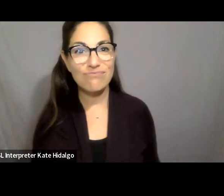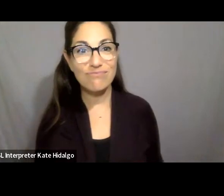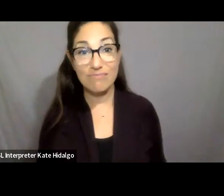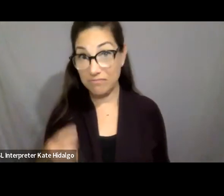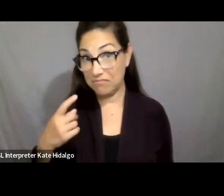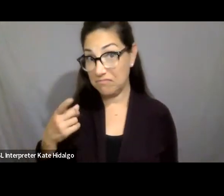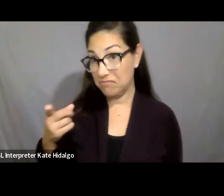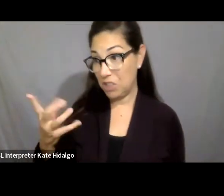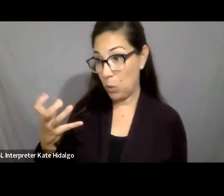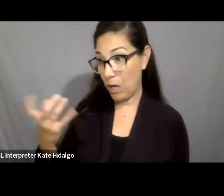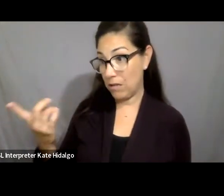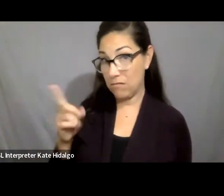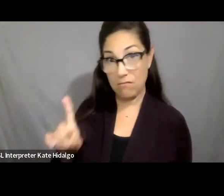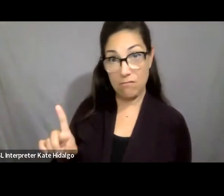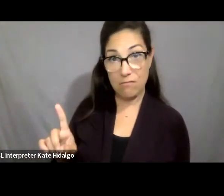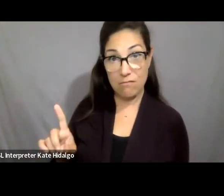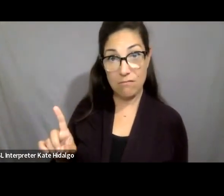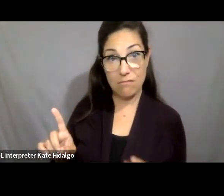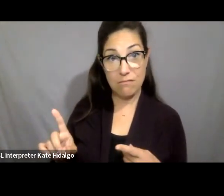go?